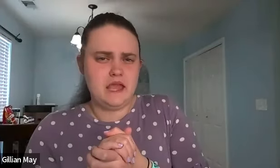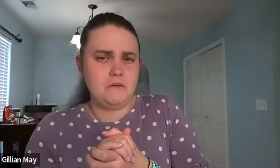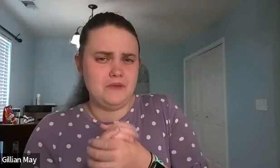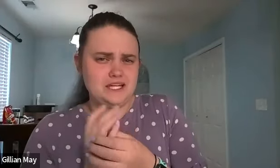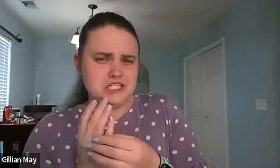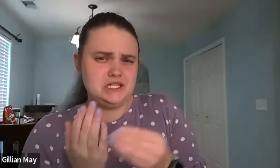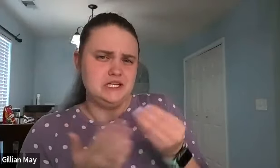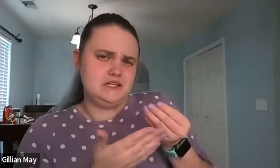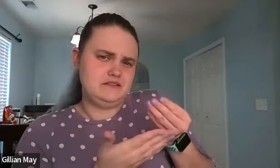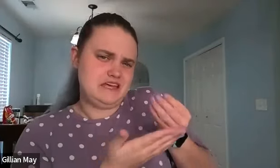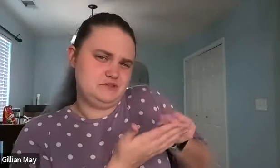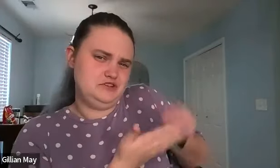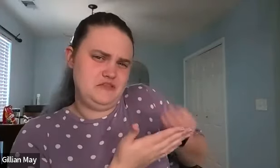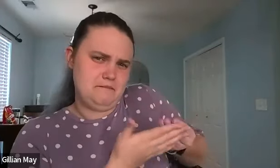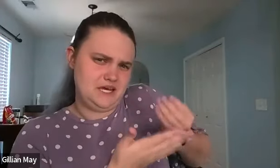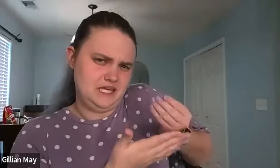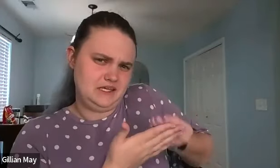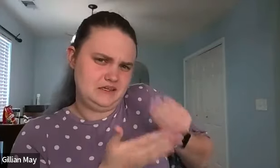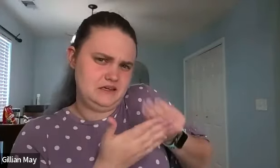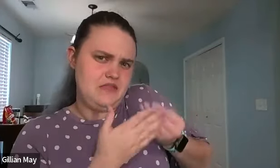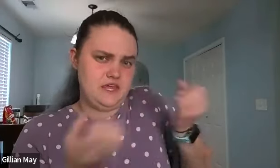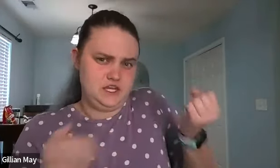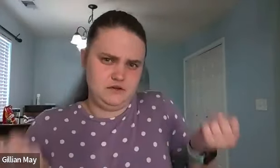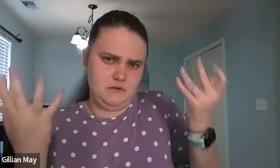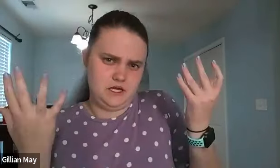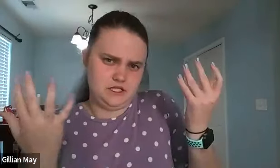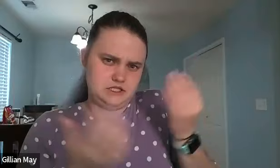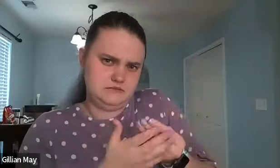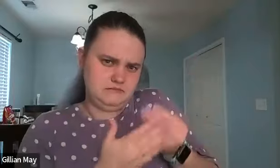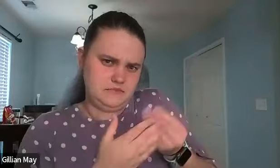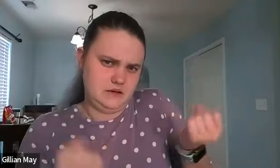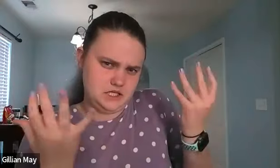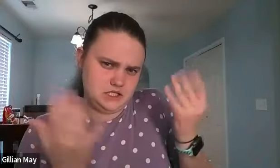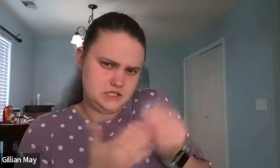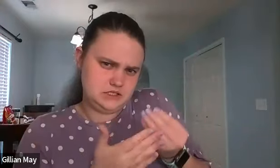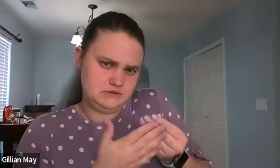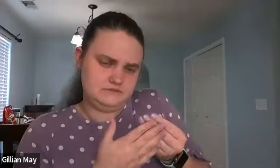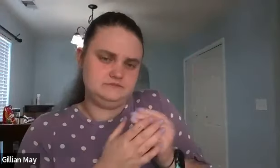how much, that's when you do that money. And then you do how much? Money, how much?